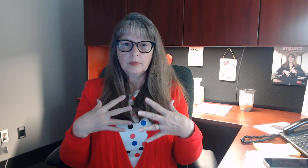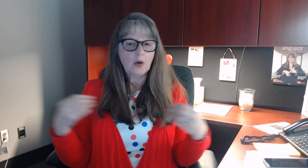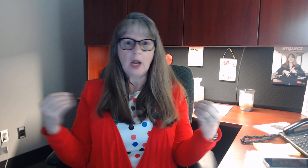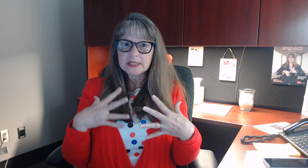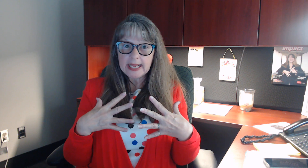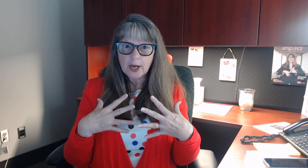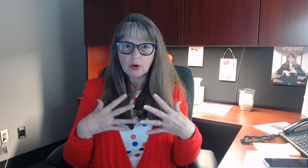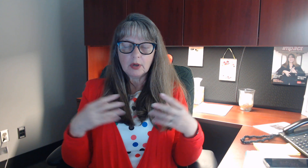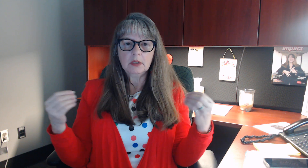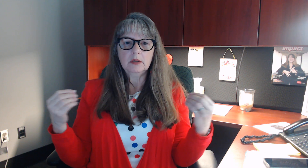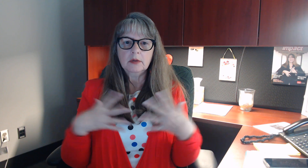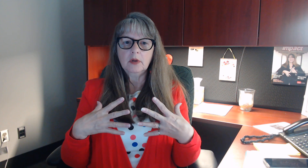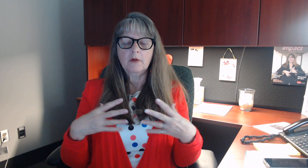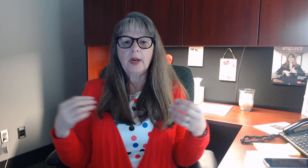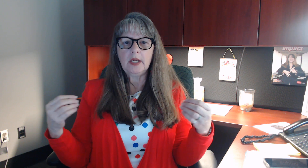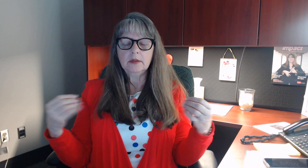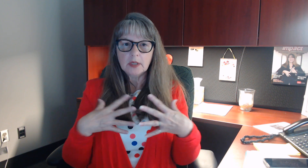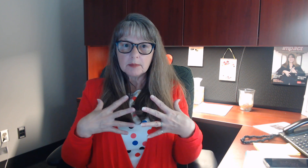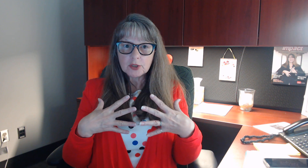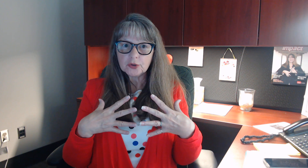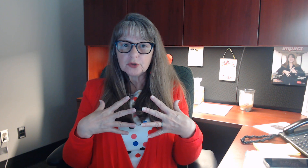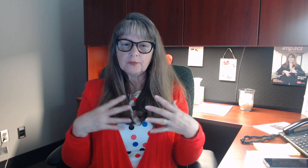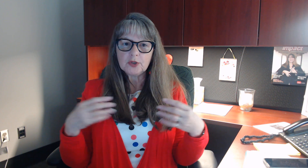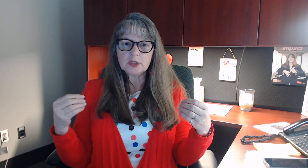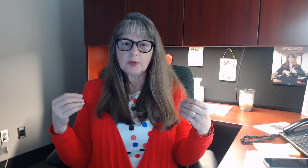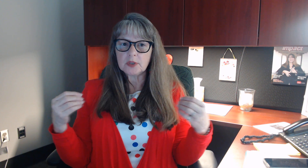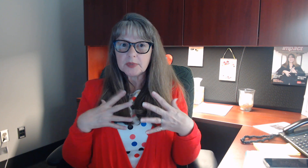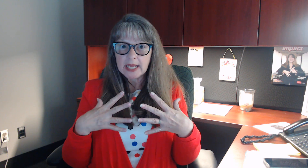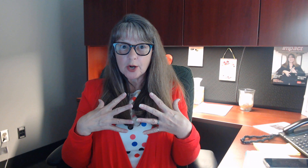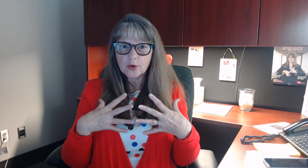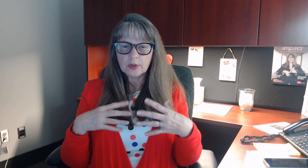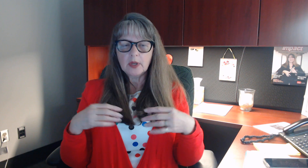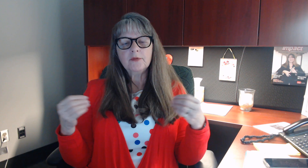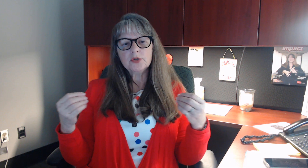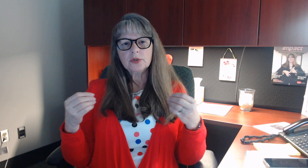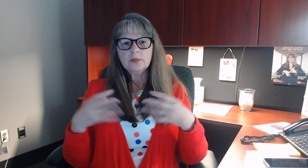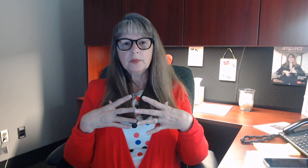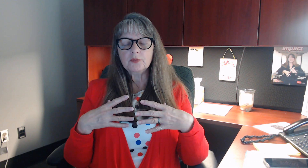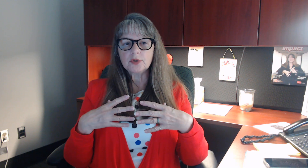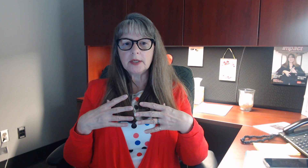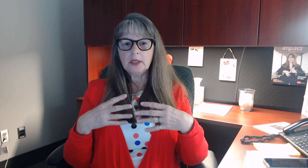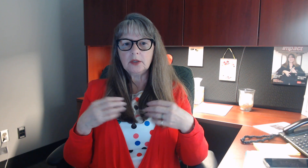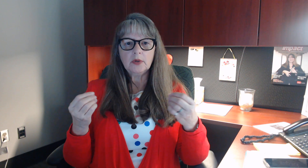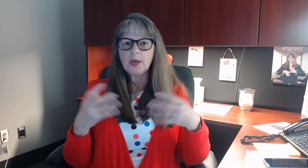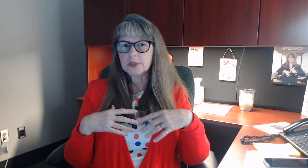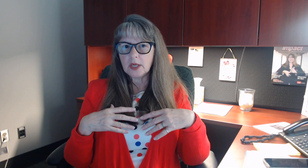I'm scared. Afraid. Make sure you get your facial expressions. I was scared. If you're talking and you're going, I was scared, it's like,